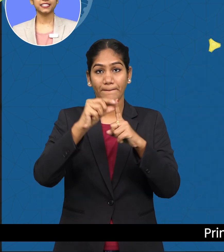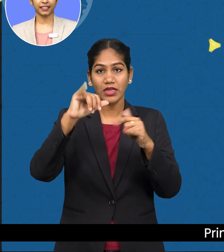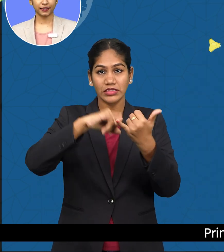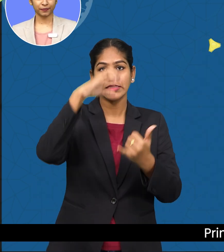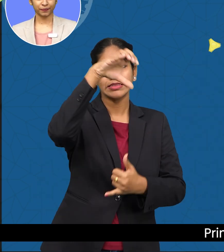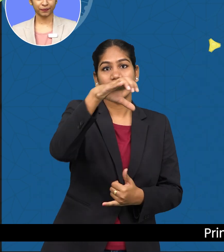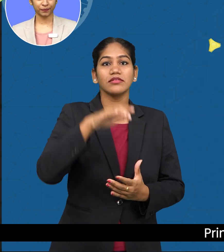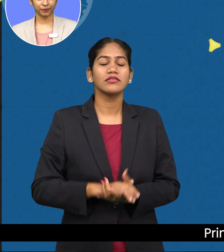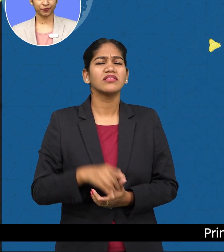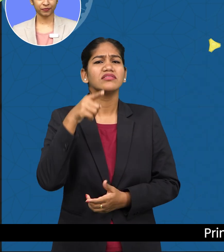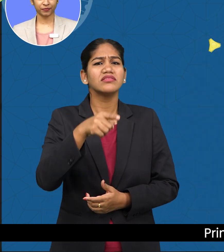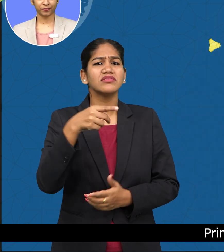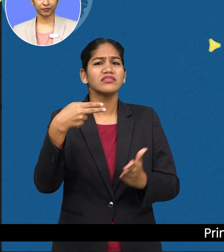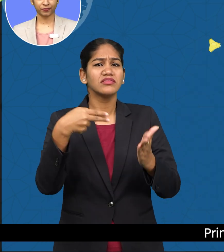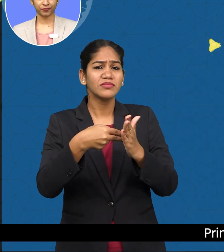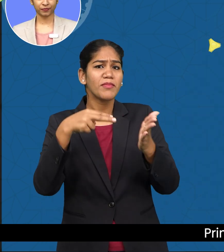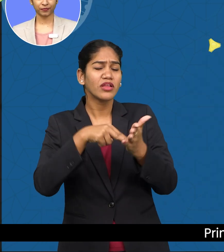Princely state.